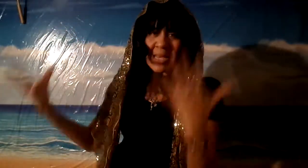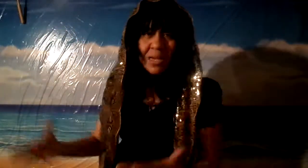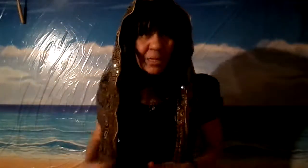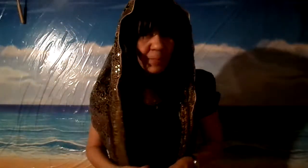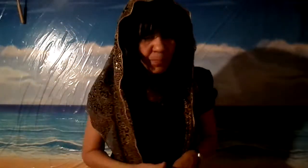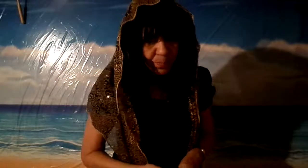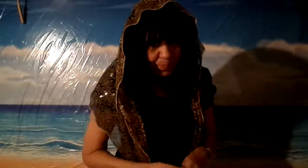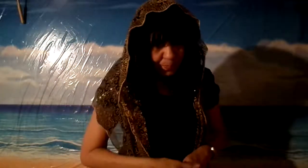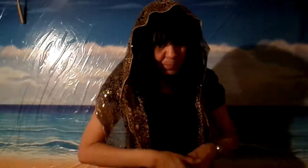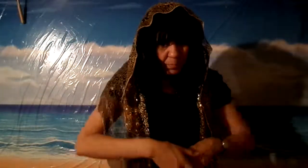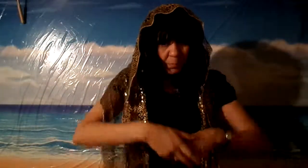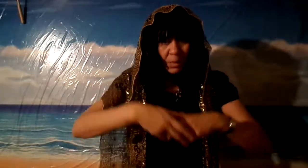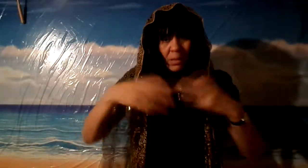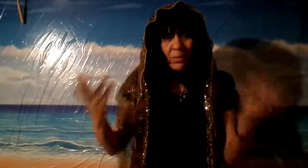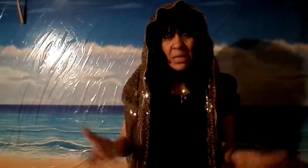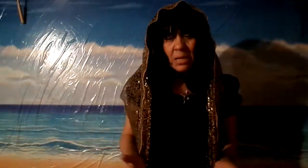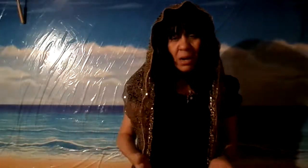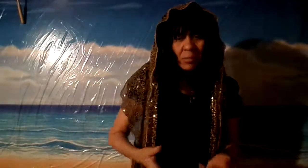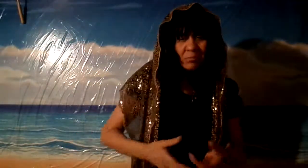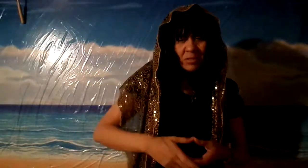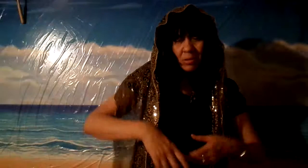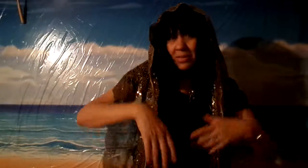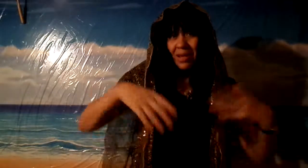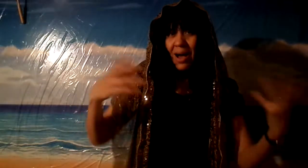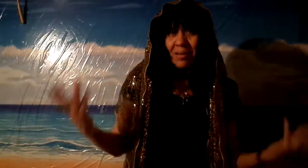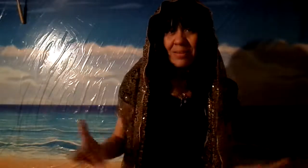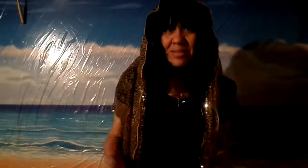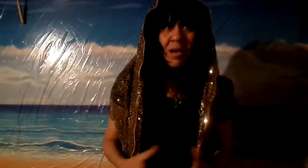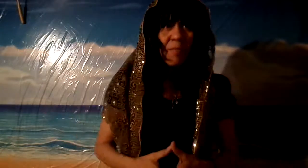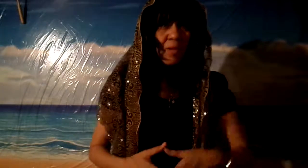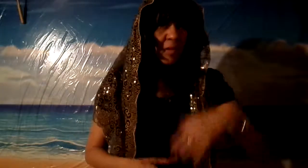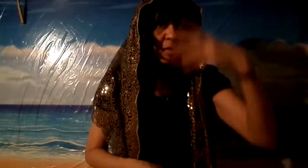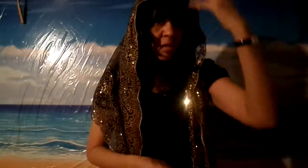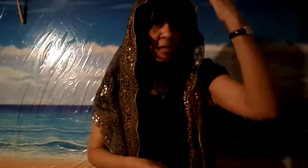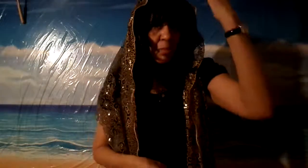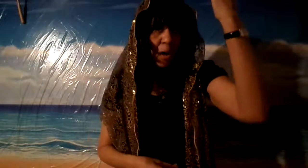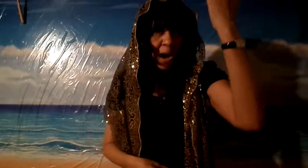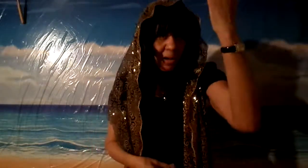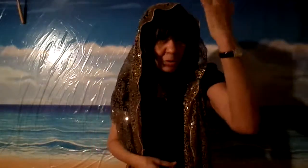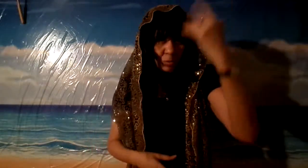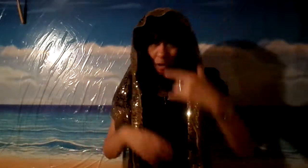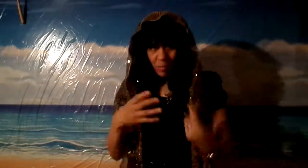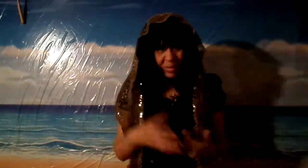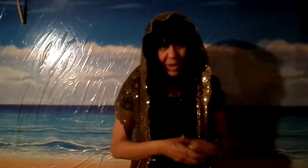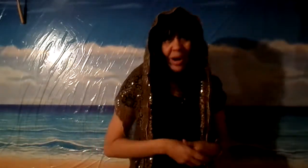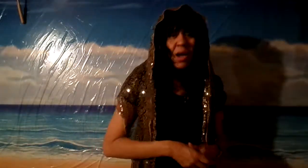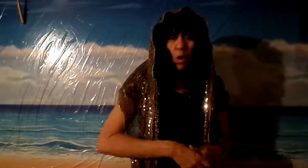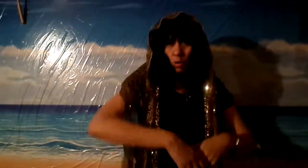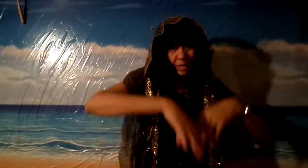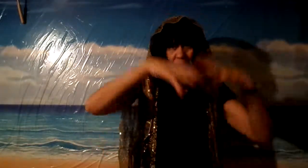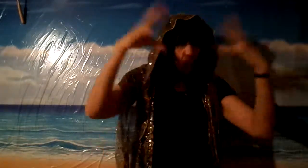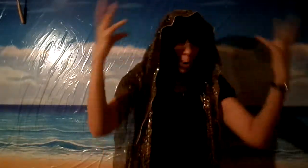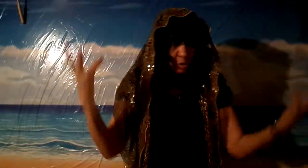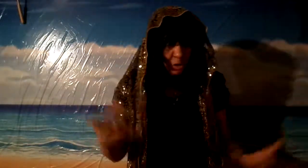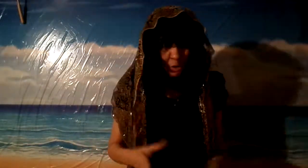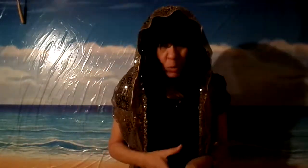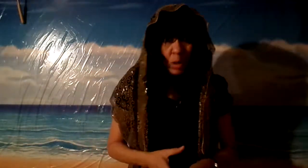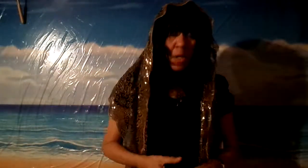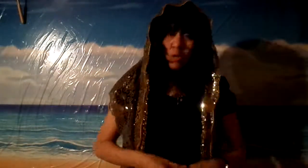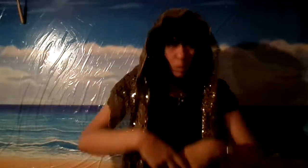singing and they talking a lot of stuff in the altar over there, or they emotion too, you